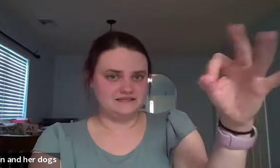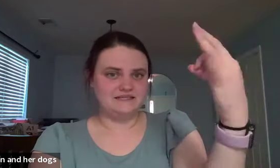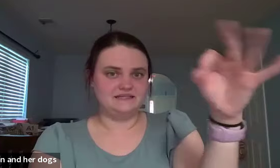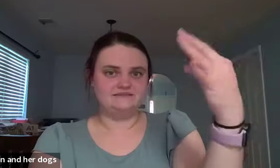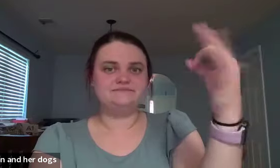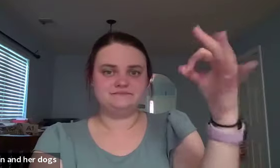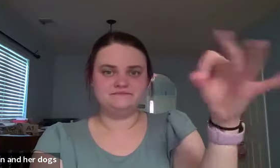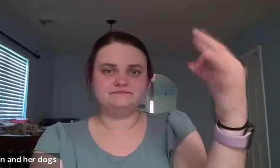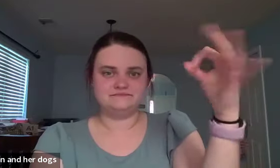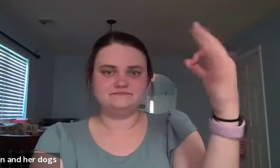19.